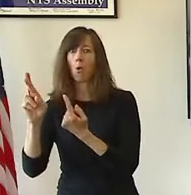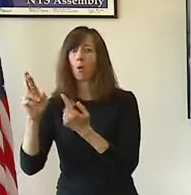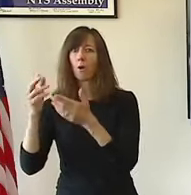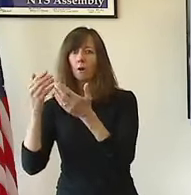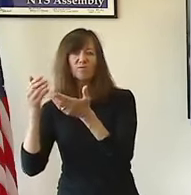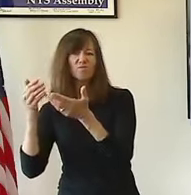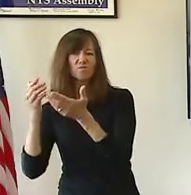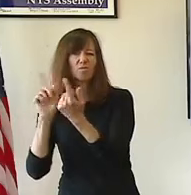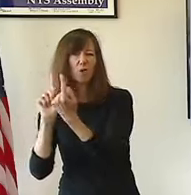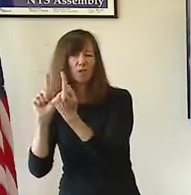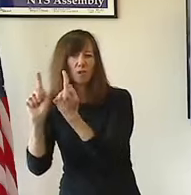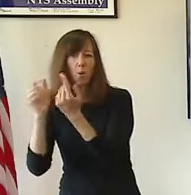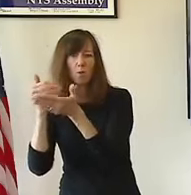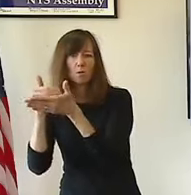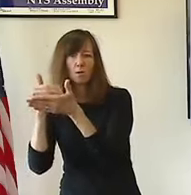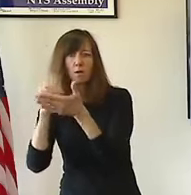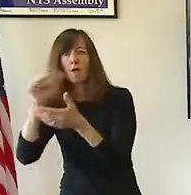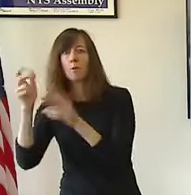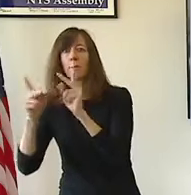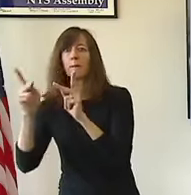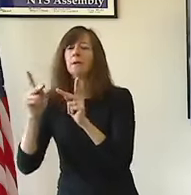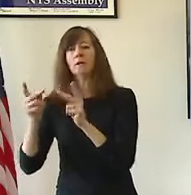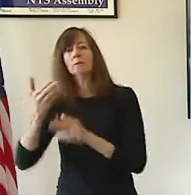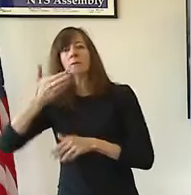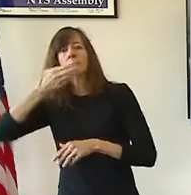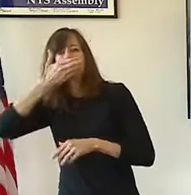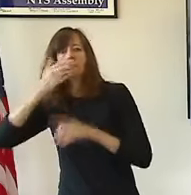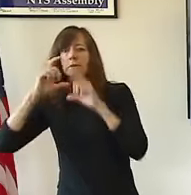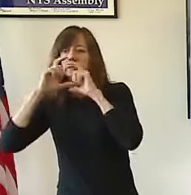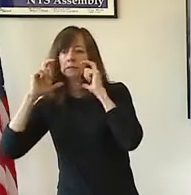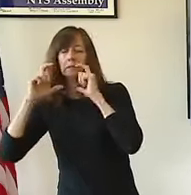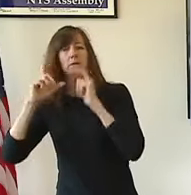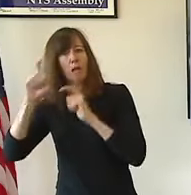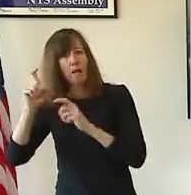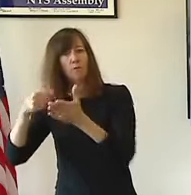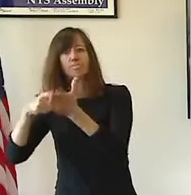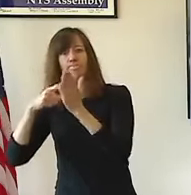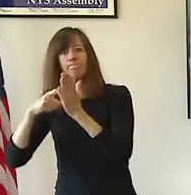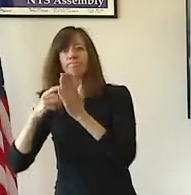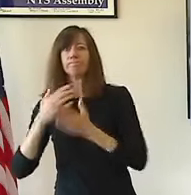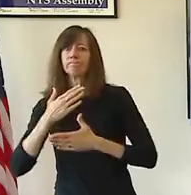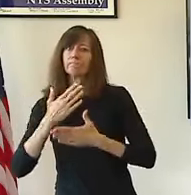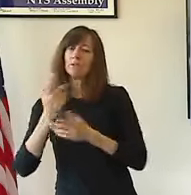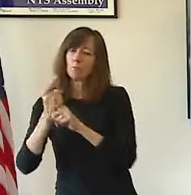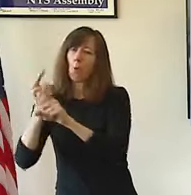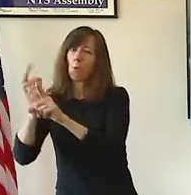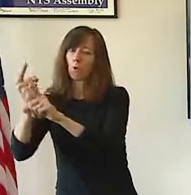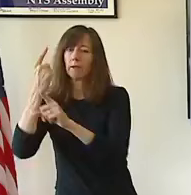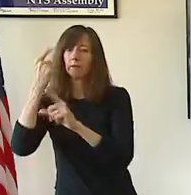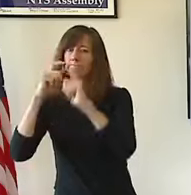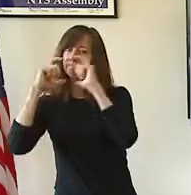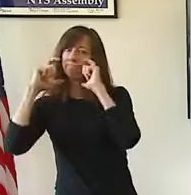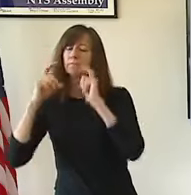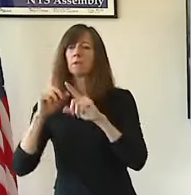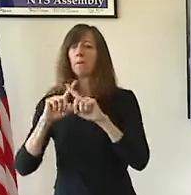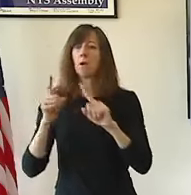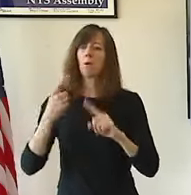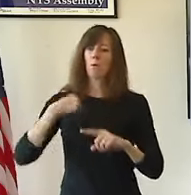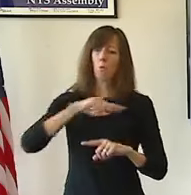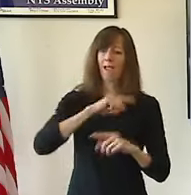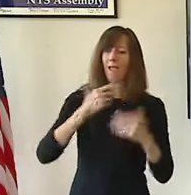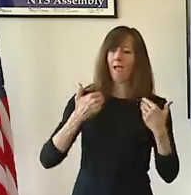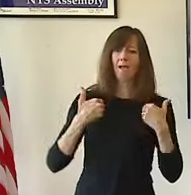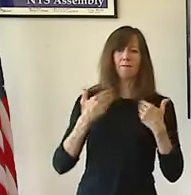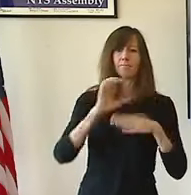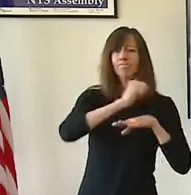our employees, there'll be certain scenarios where face coverings will be appropriate, but we have a very extensive cleaning process, and we're